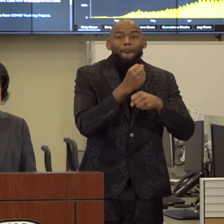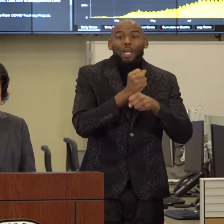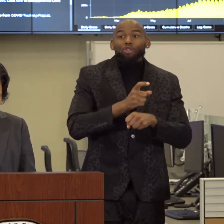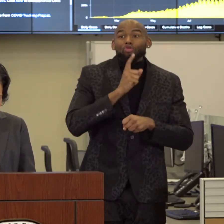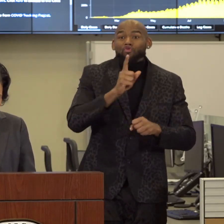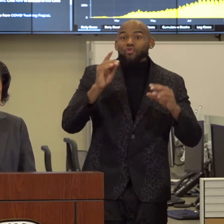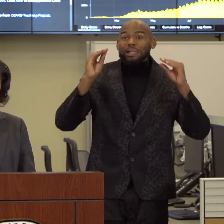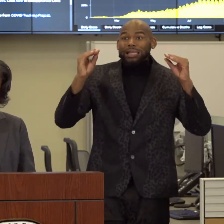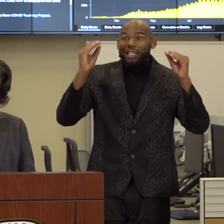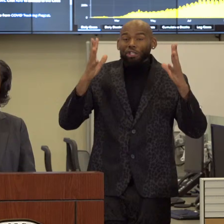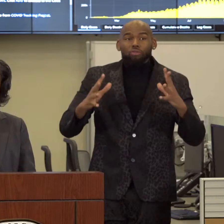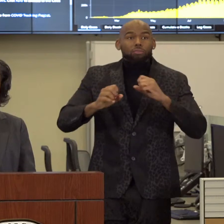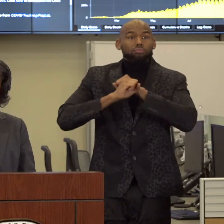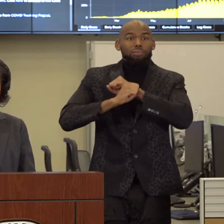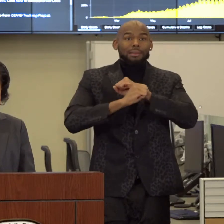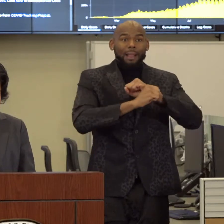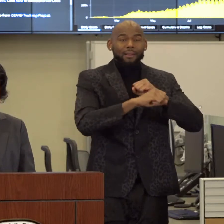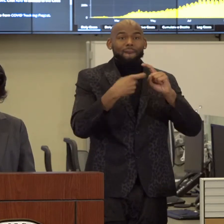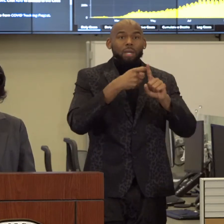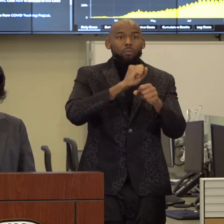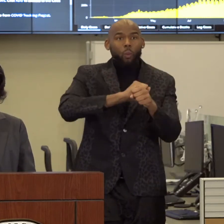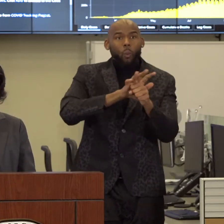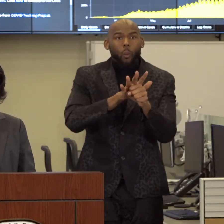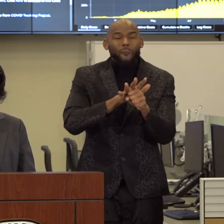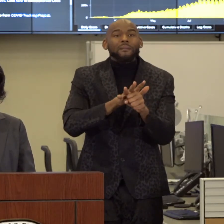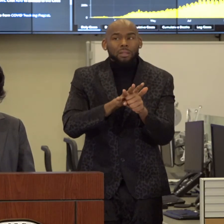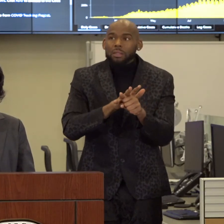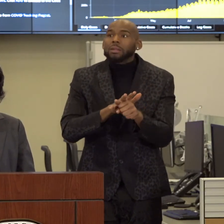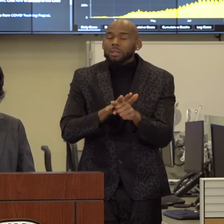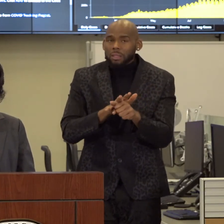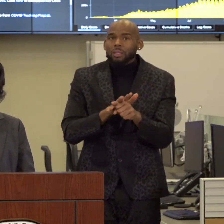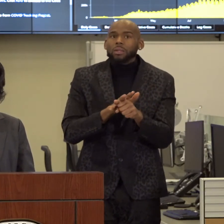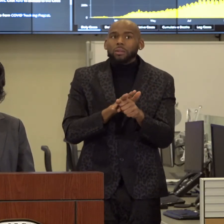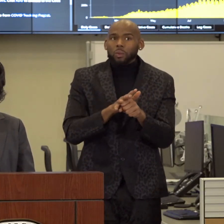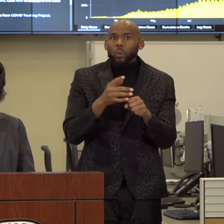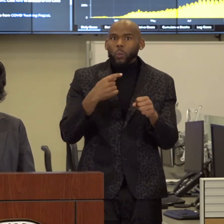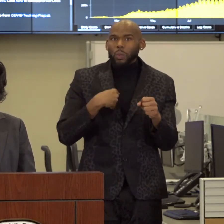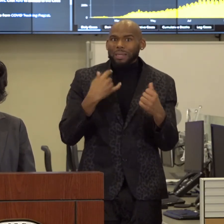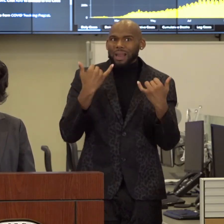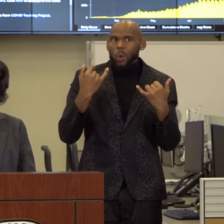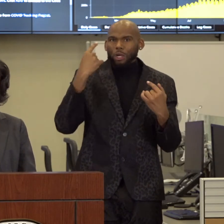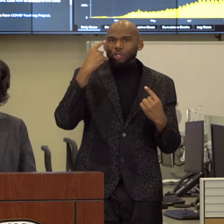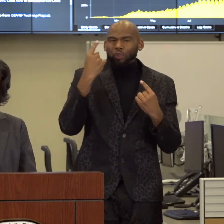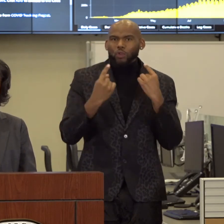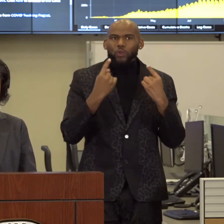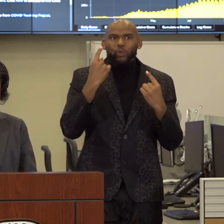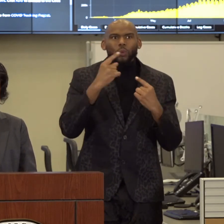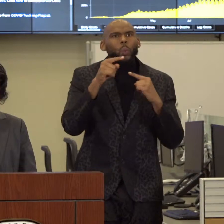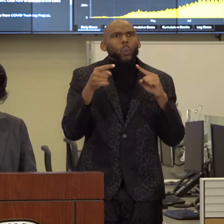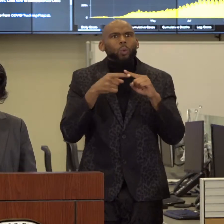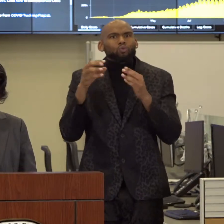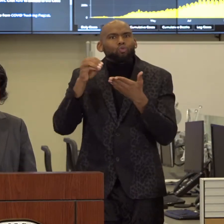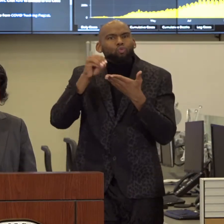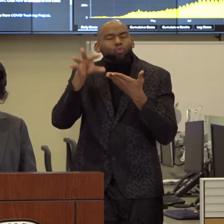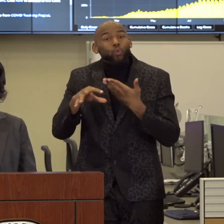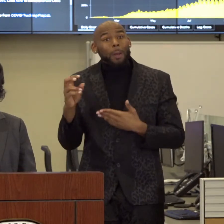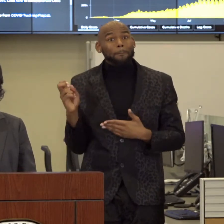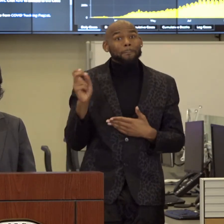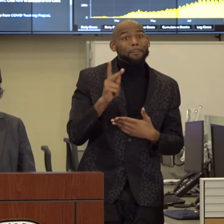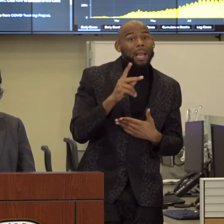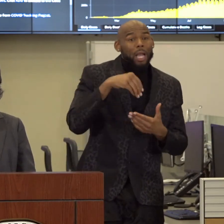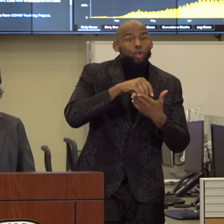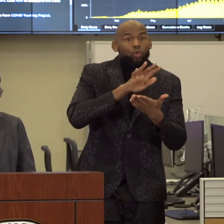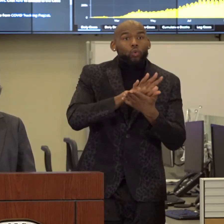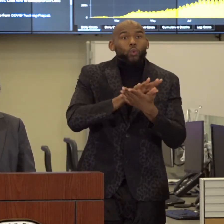teachers are protected from COVID-19 as we begin to consider when to bring students back into classrooms safely